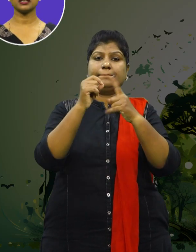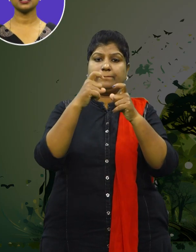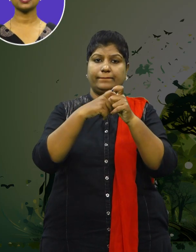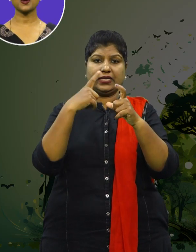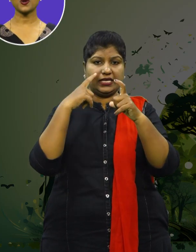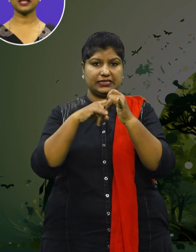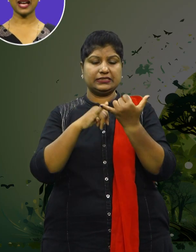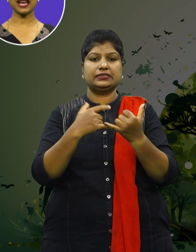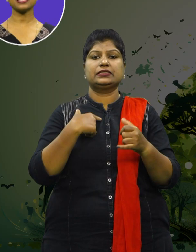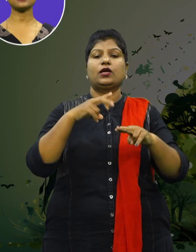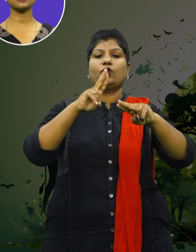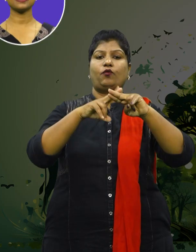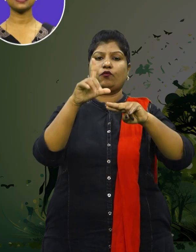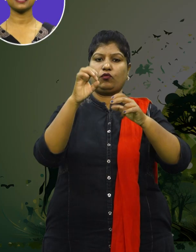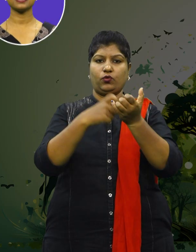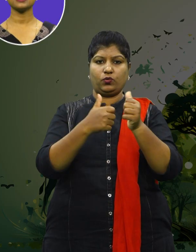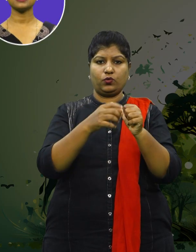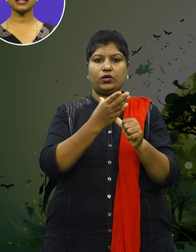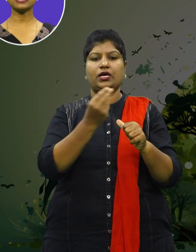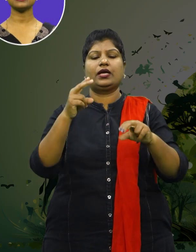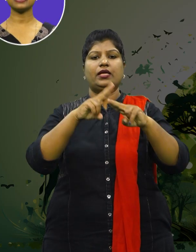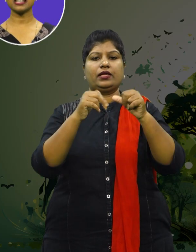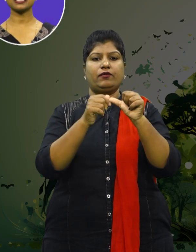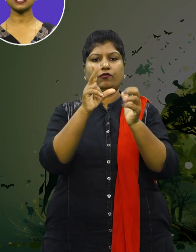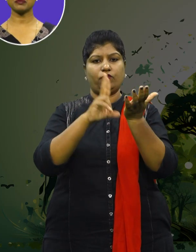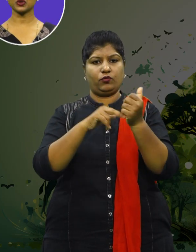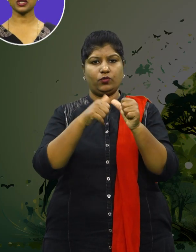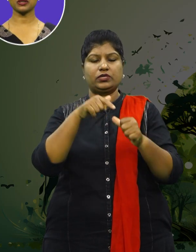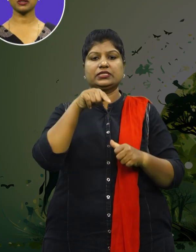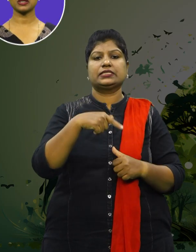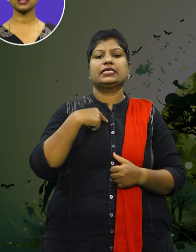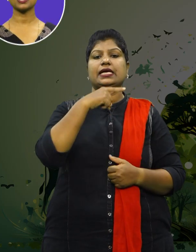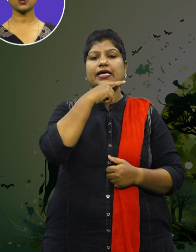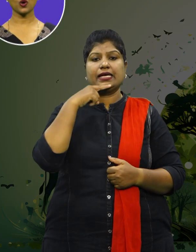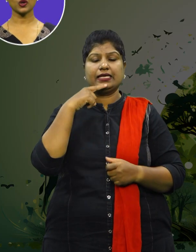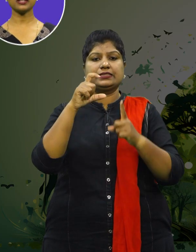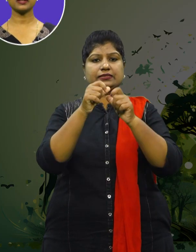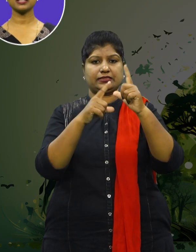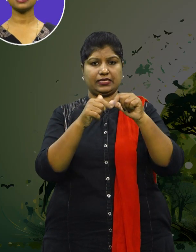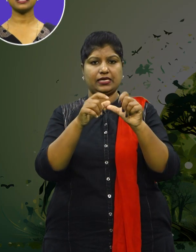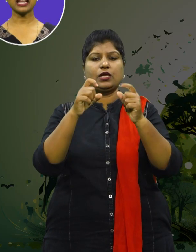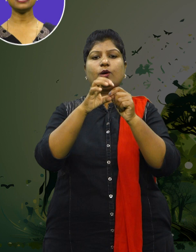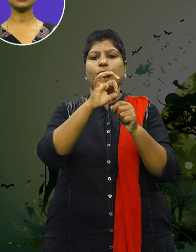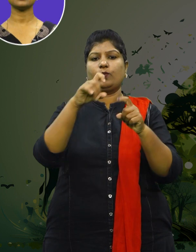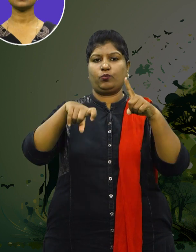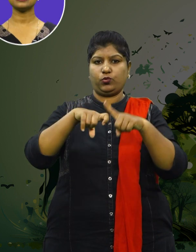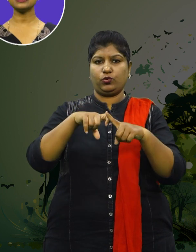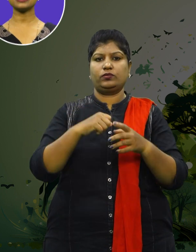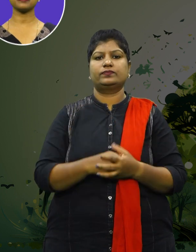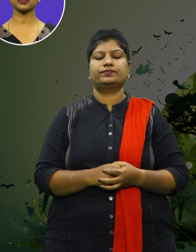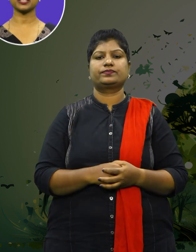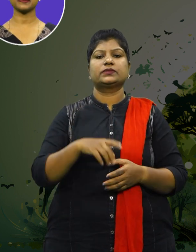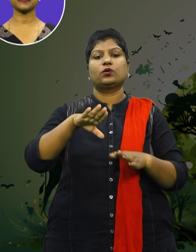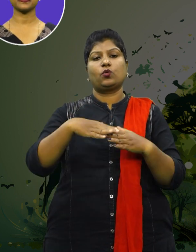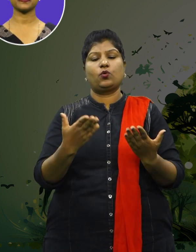fauna called as Red Data Book or Red